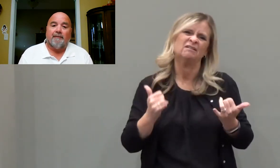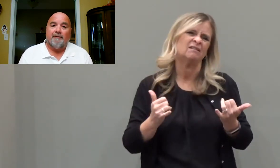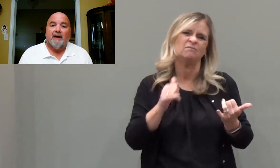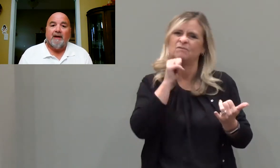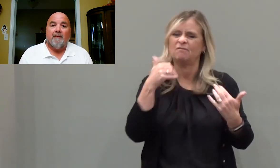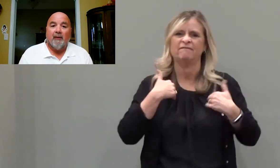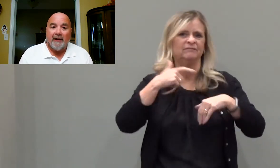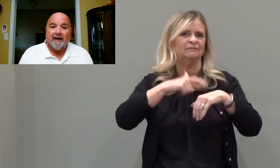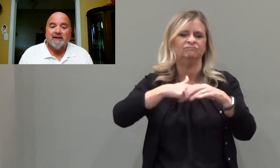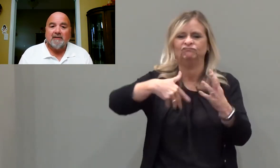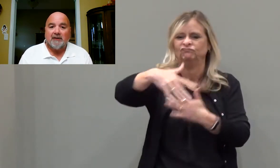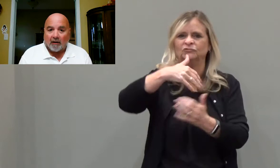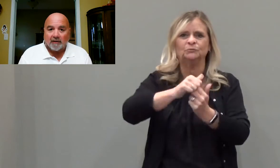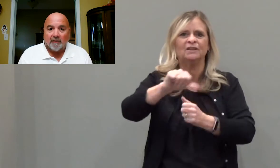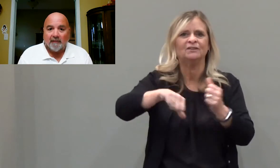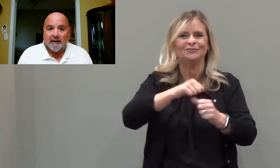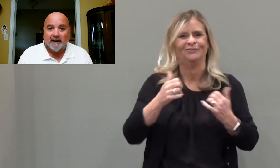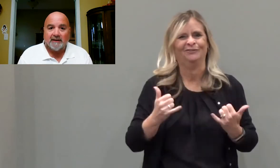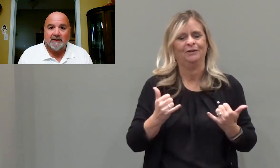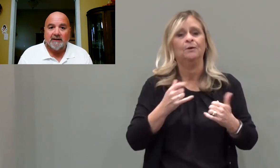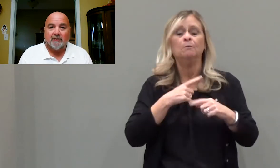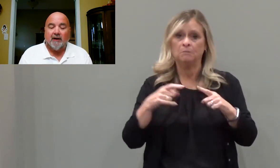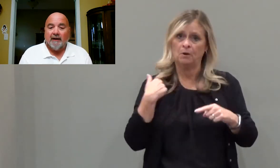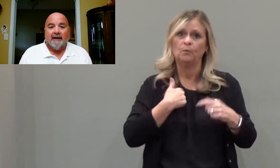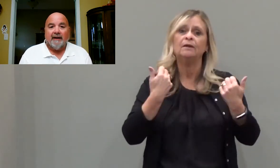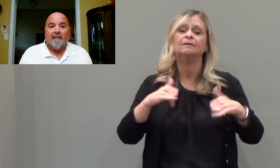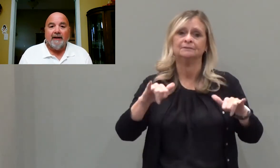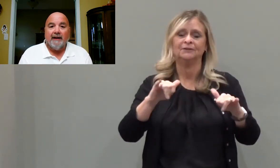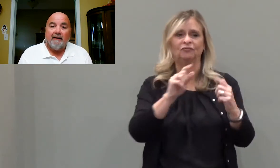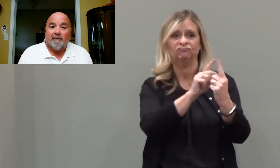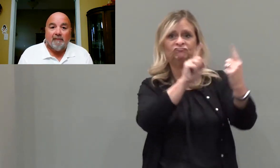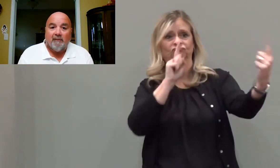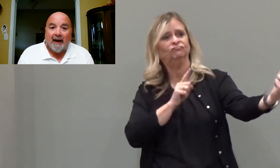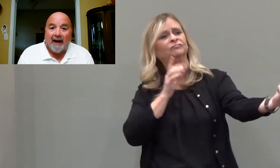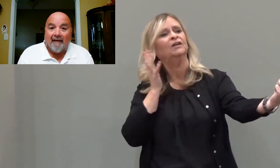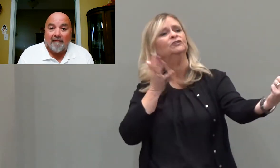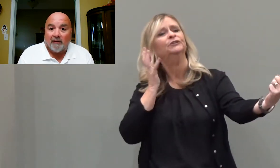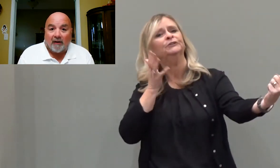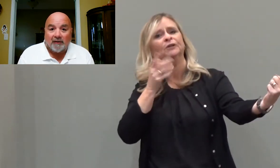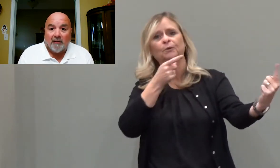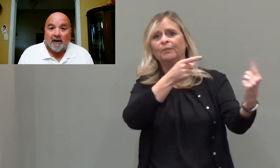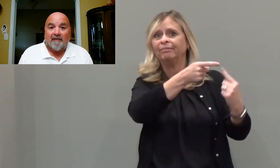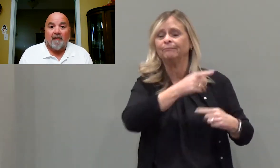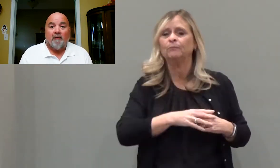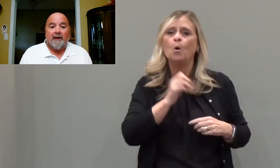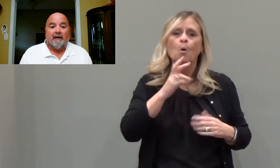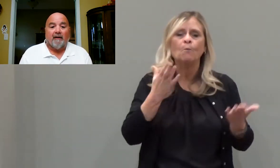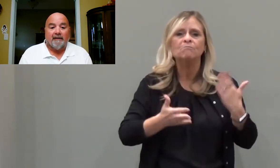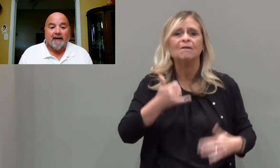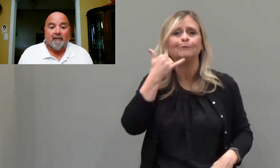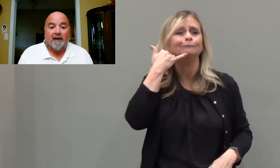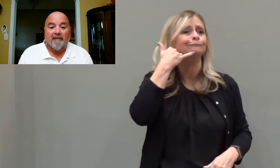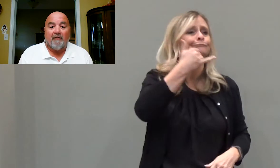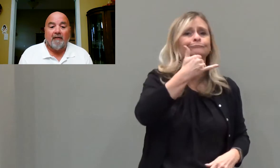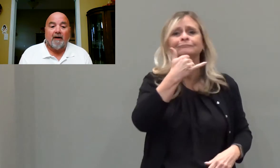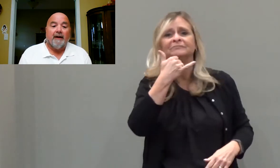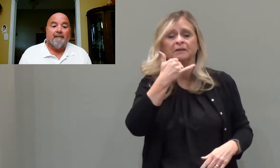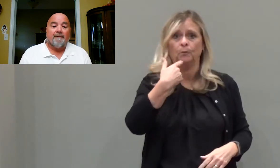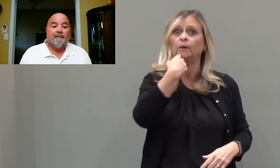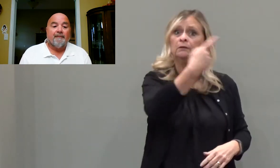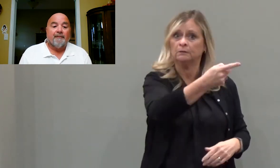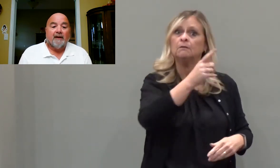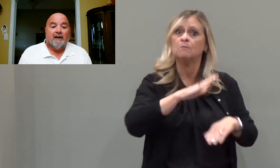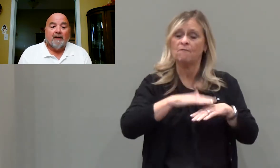to, but we can still talk to them from a distance, or if we have talked to them on the phone, we can tell them on the phone,